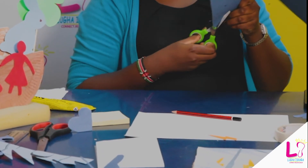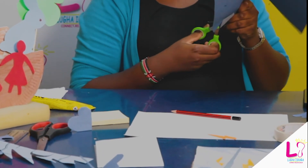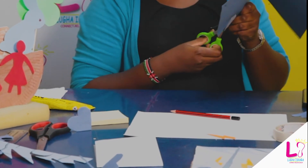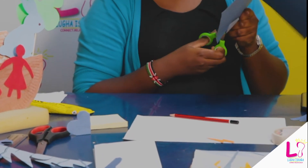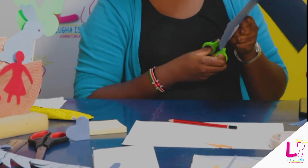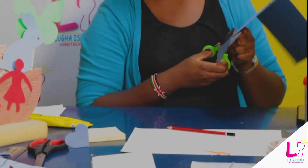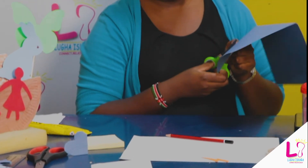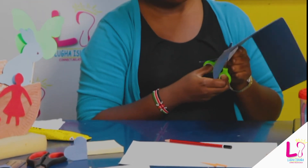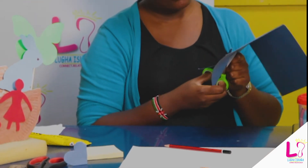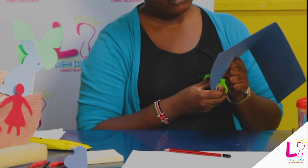cut it.